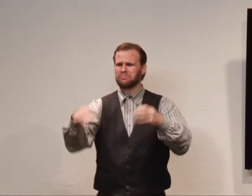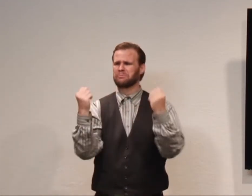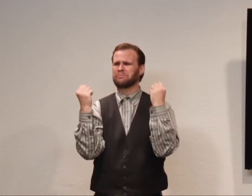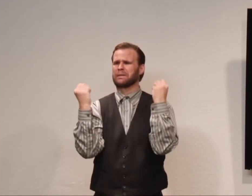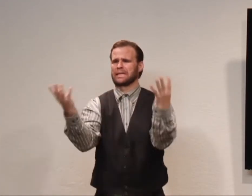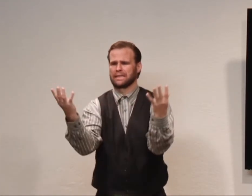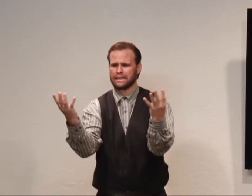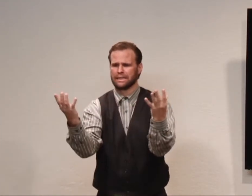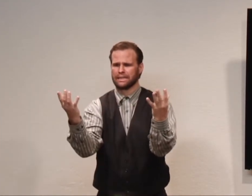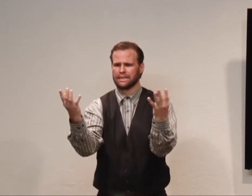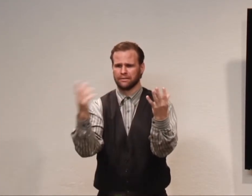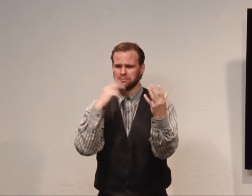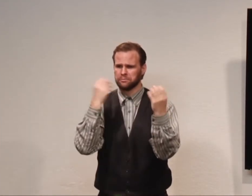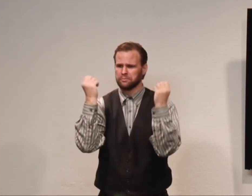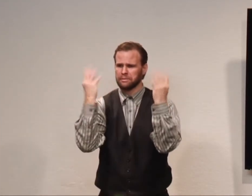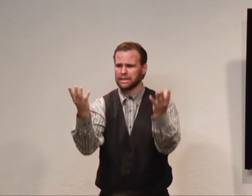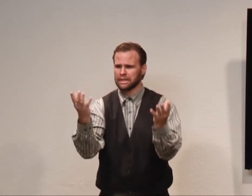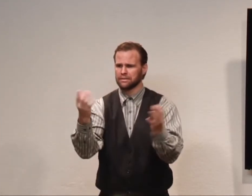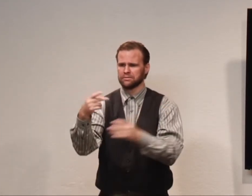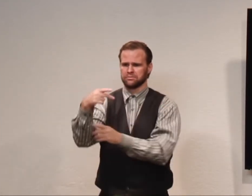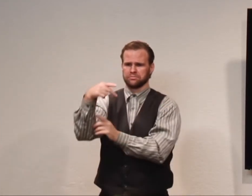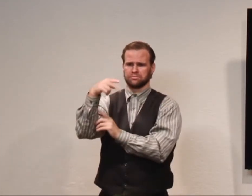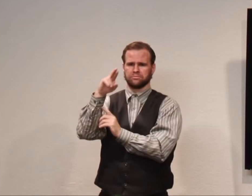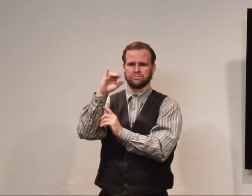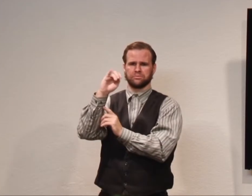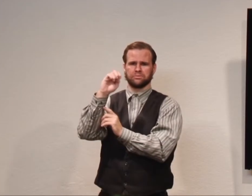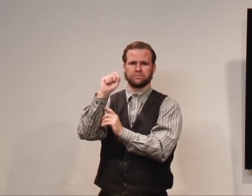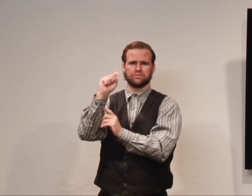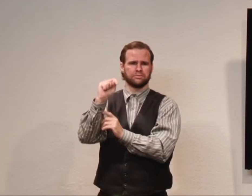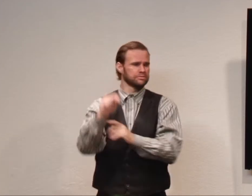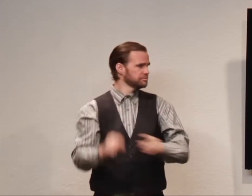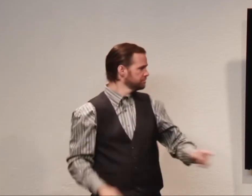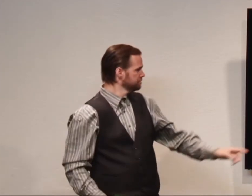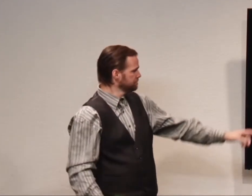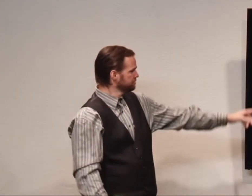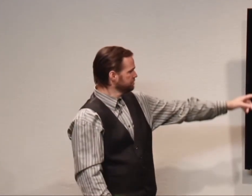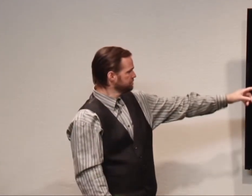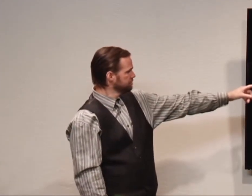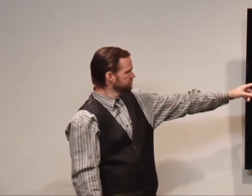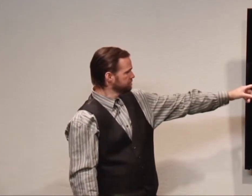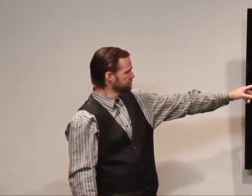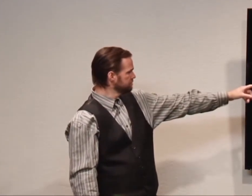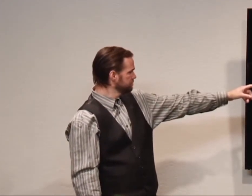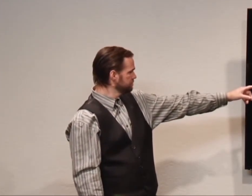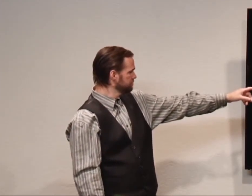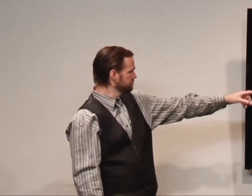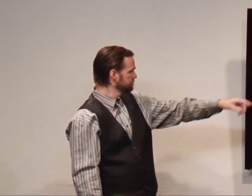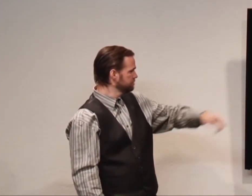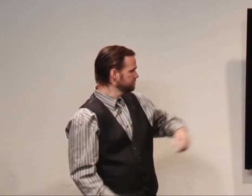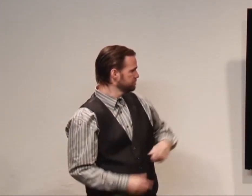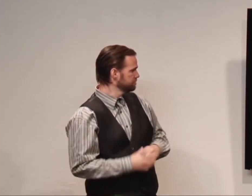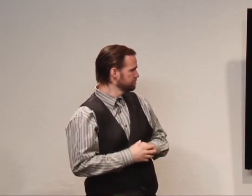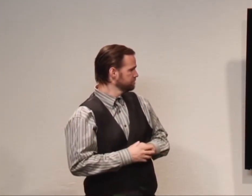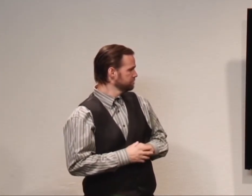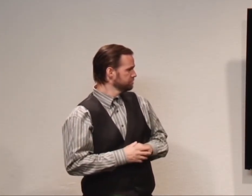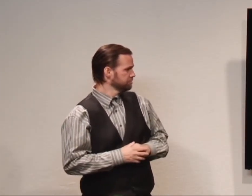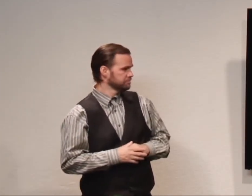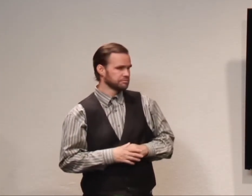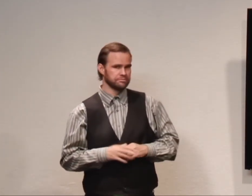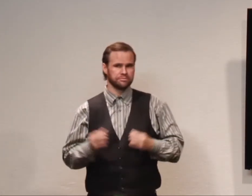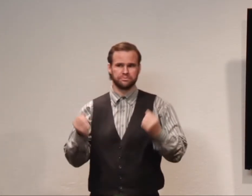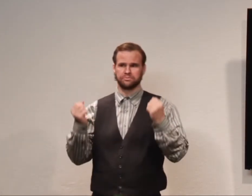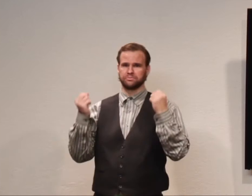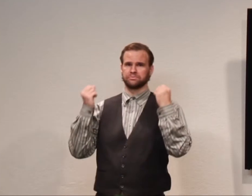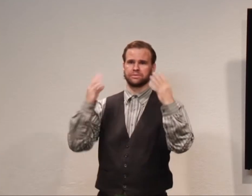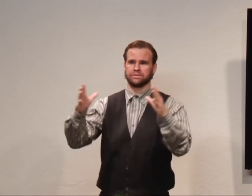Hebrews, in the olden times, there were many priests because they were prevented by death from continuing.